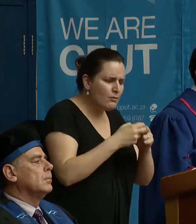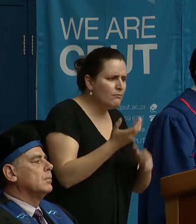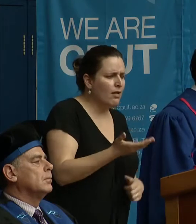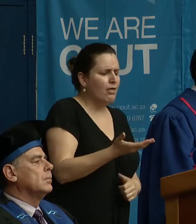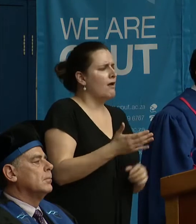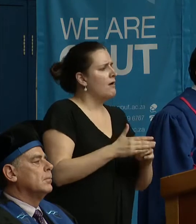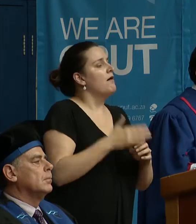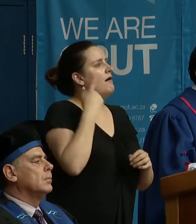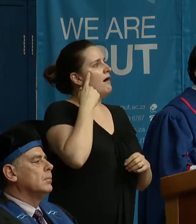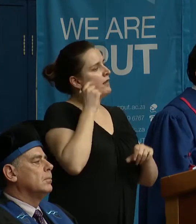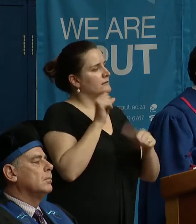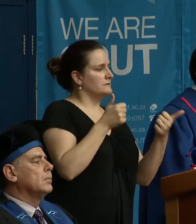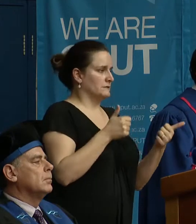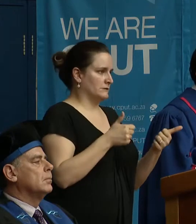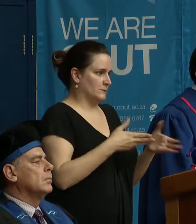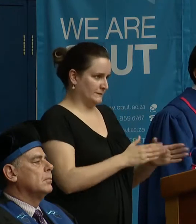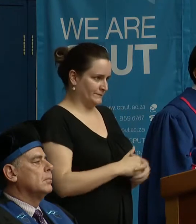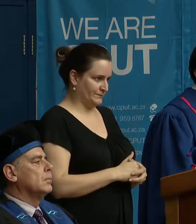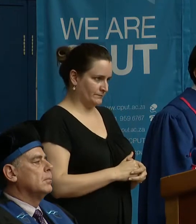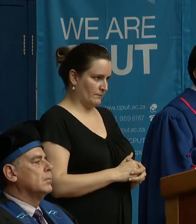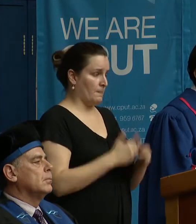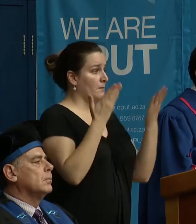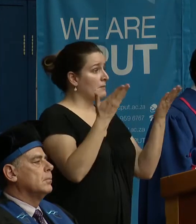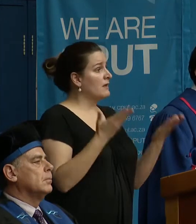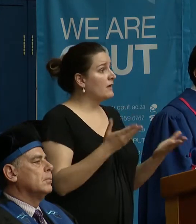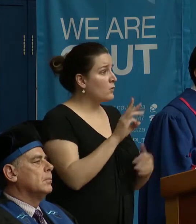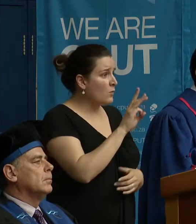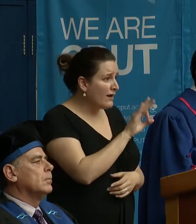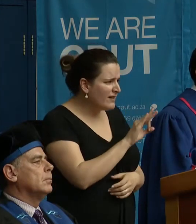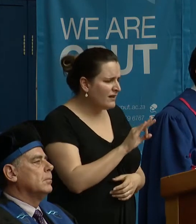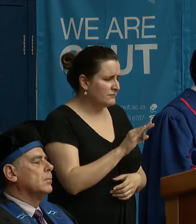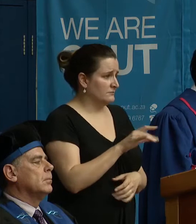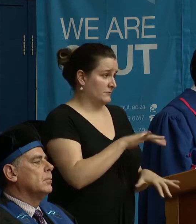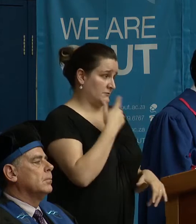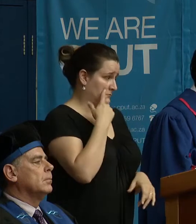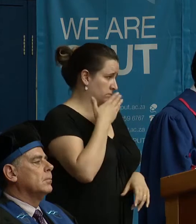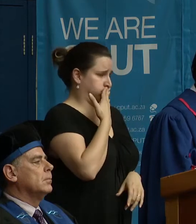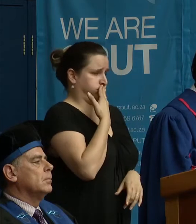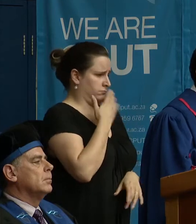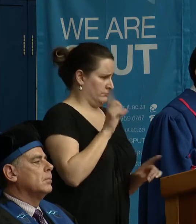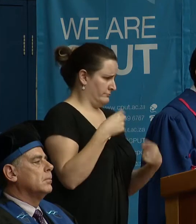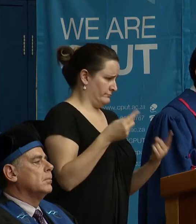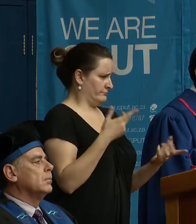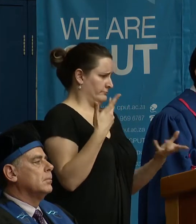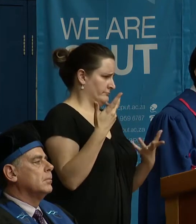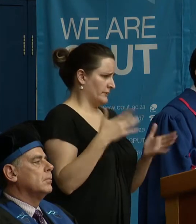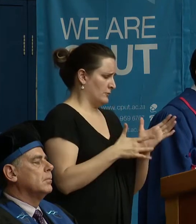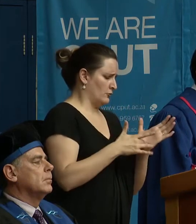to. When we spoke about public Wi-Fi, people said that it would not work, that it was discredited